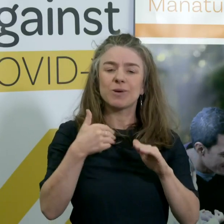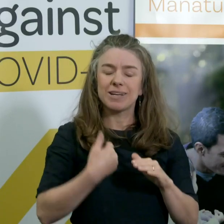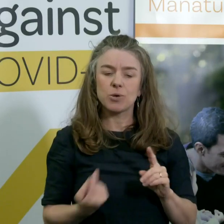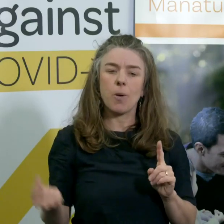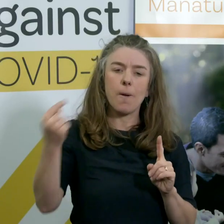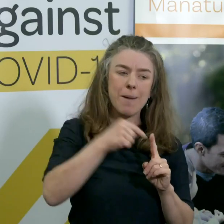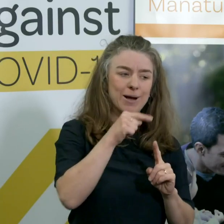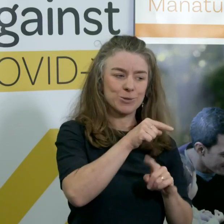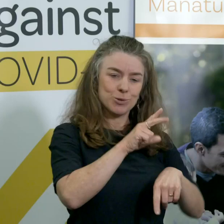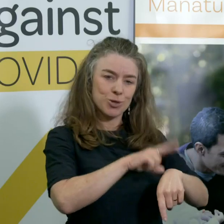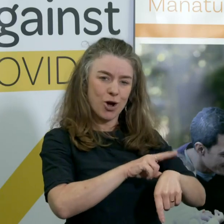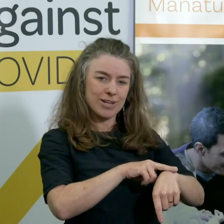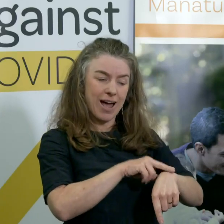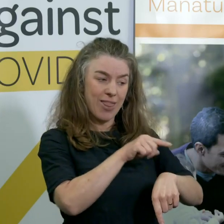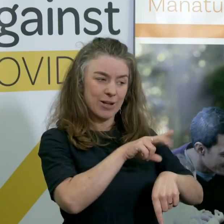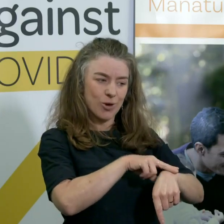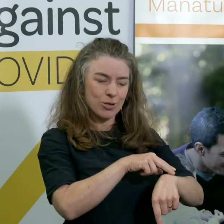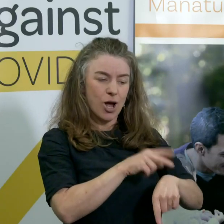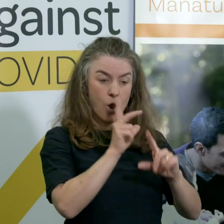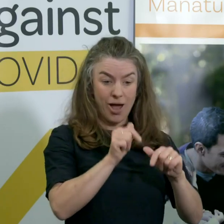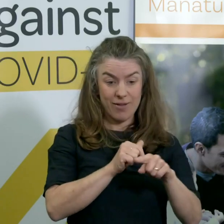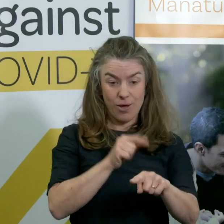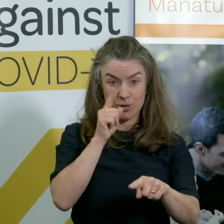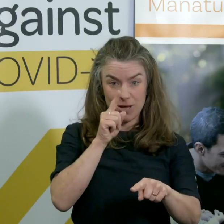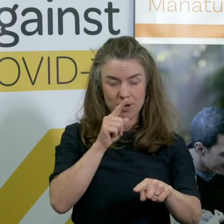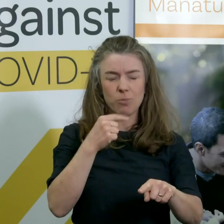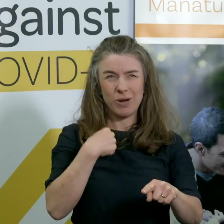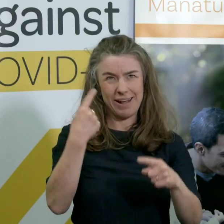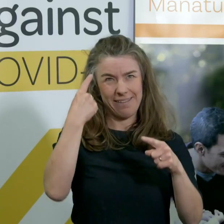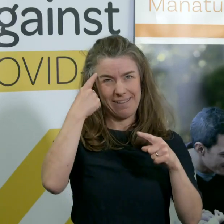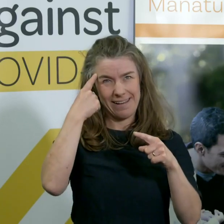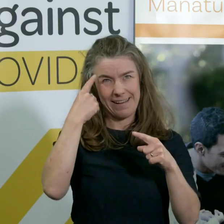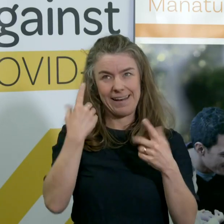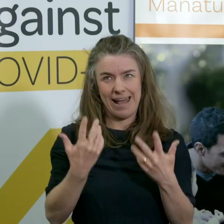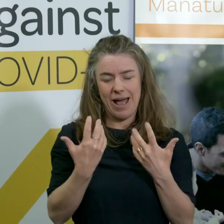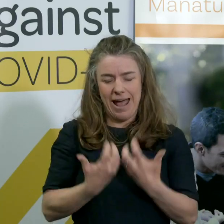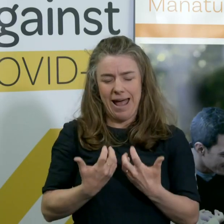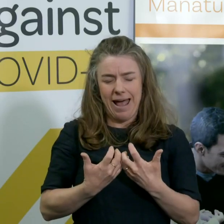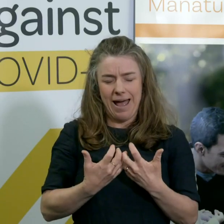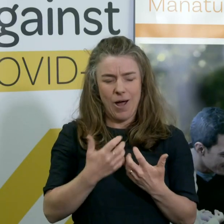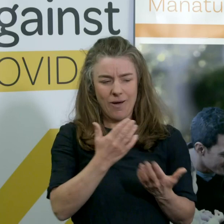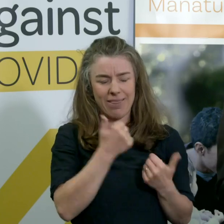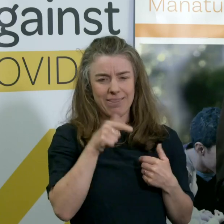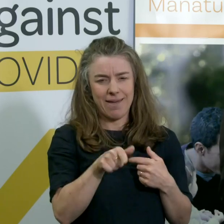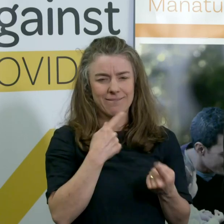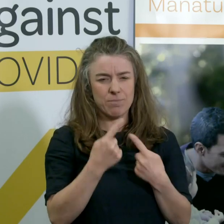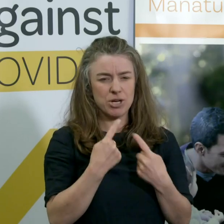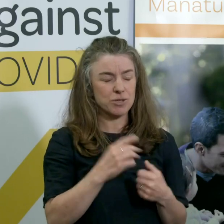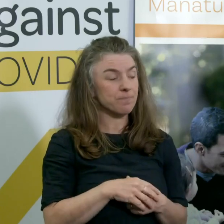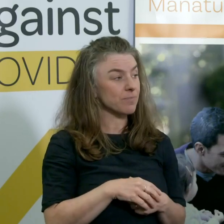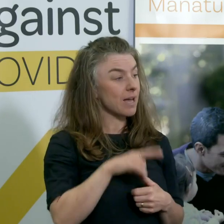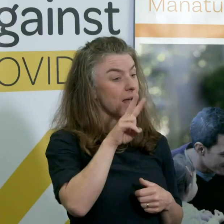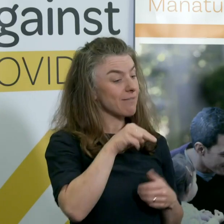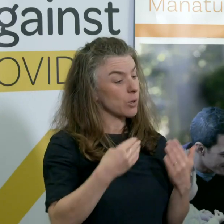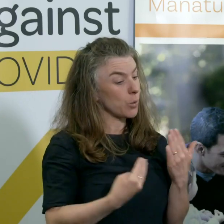in fact, the clinicians looking after those people. But we're looking at how we can collect that and have it reported routinely. In terms of the 11 new cases, is there any